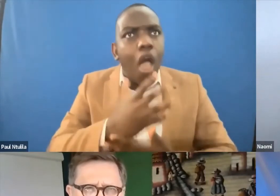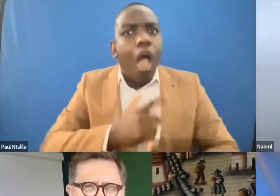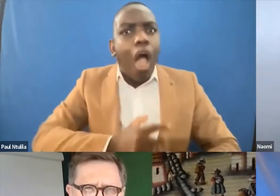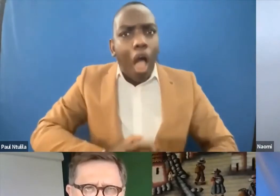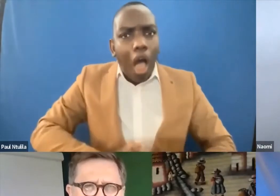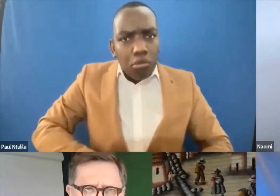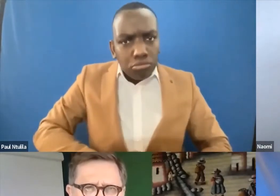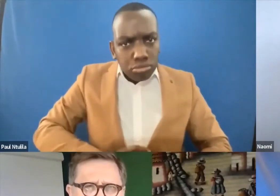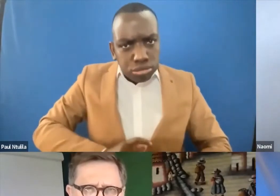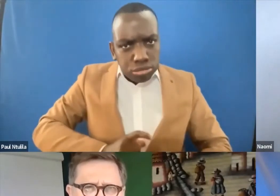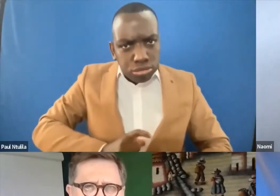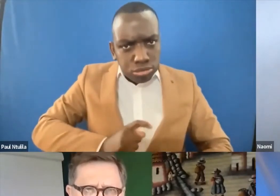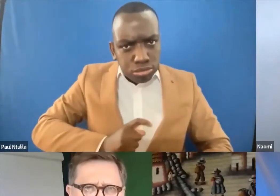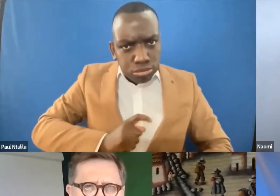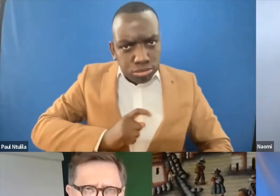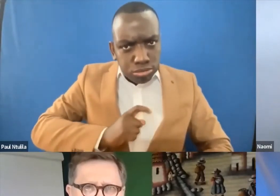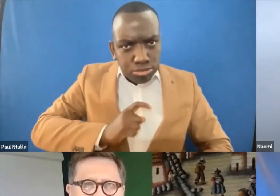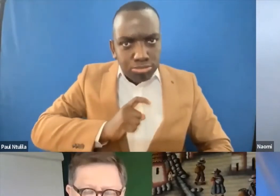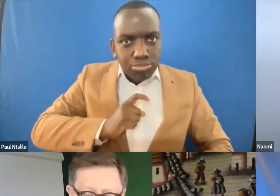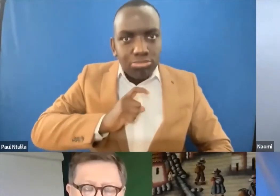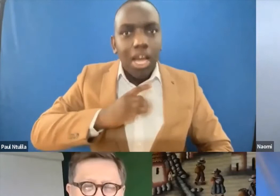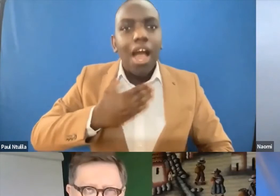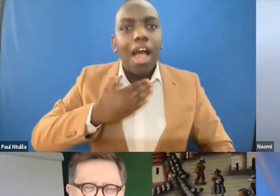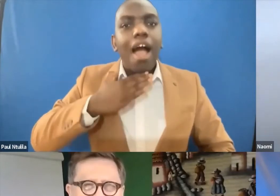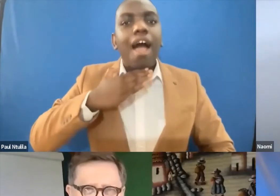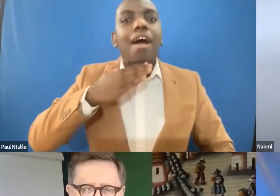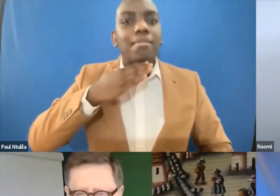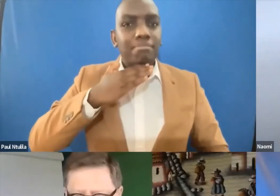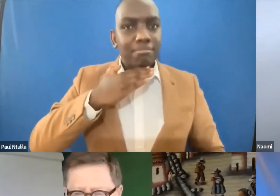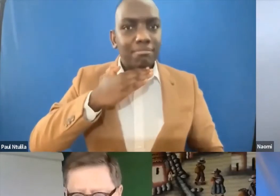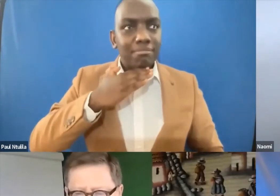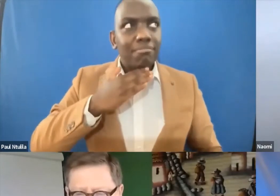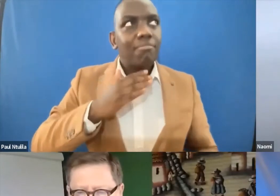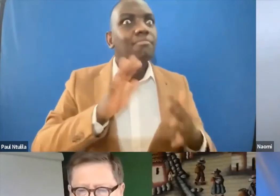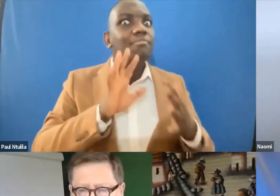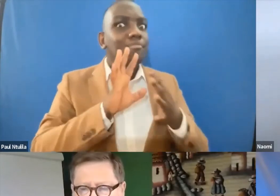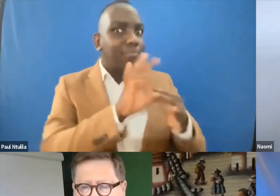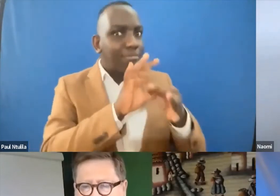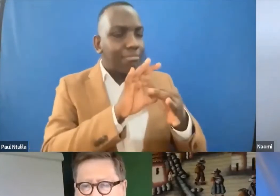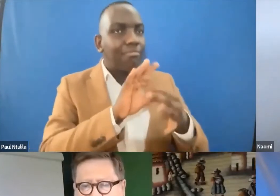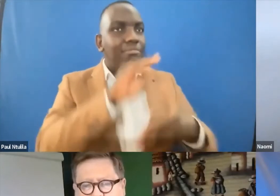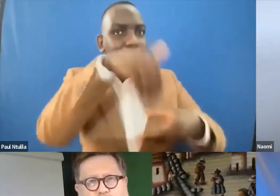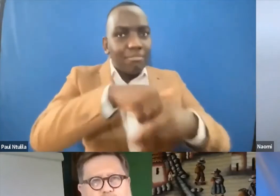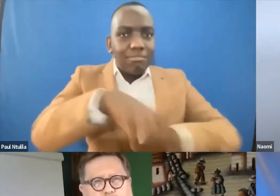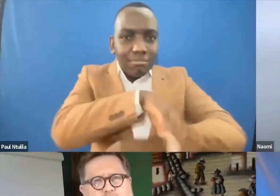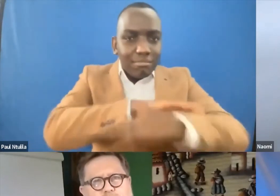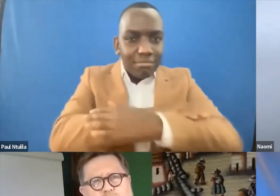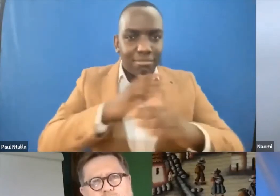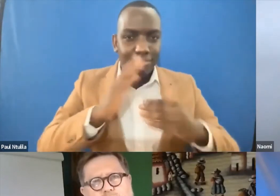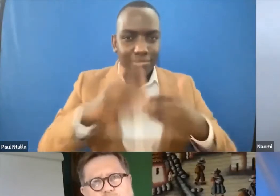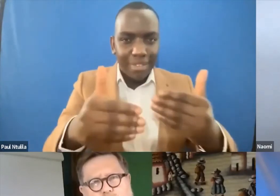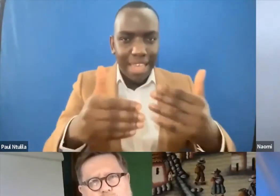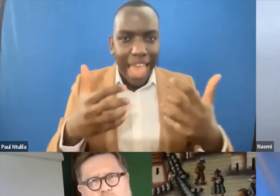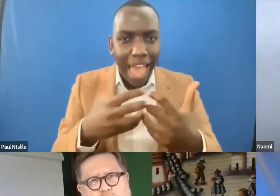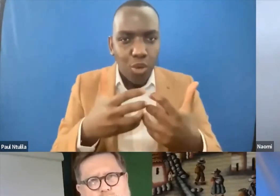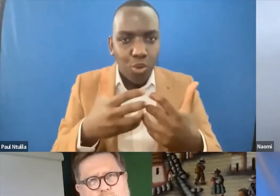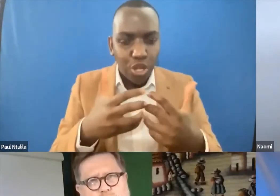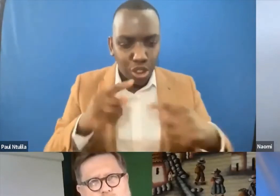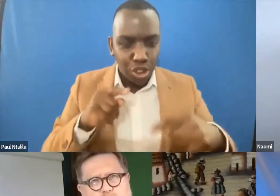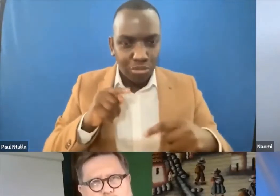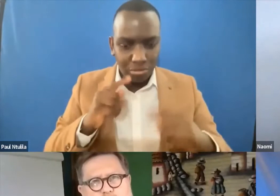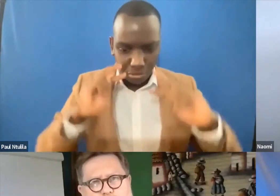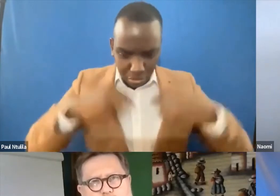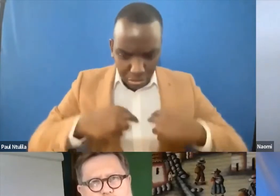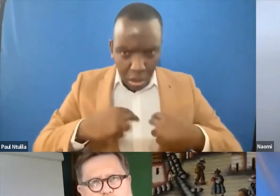need to do this approach doesn't really work. So it's a case of gradually building people's confidence, gradually instilling in them that belief